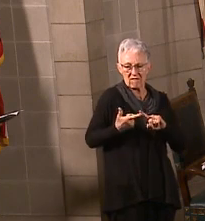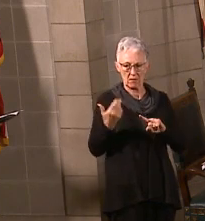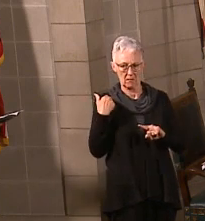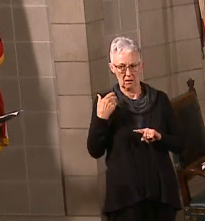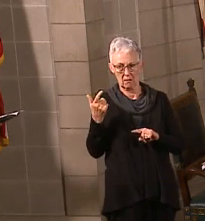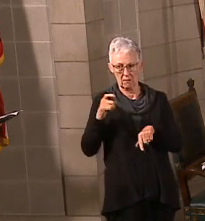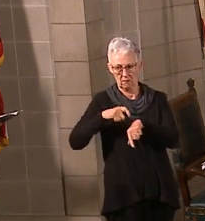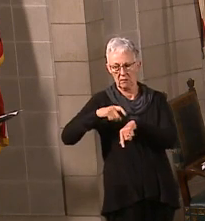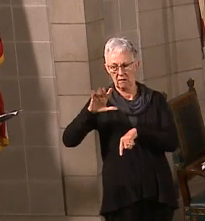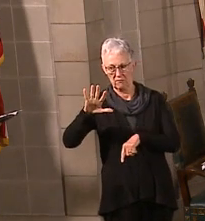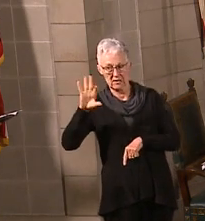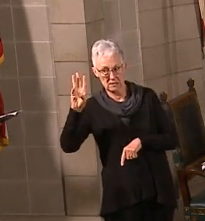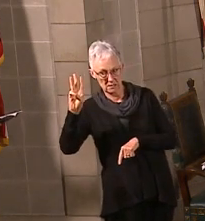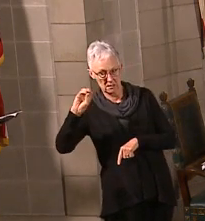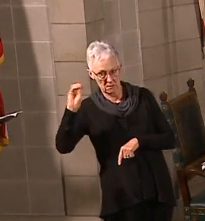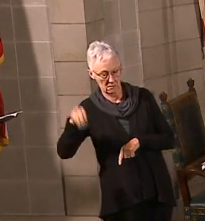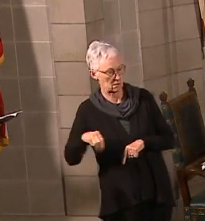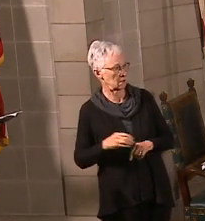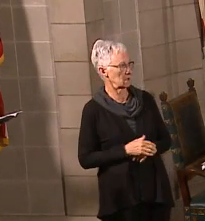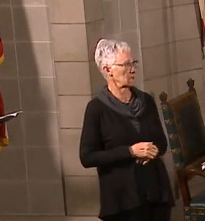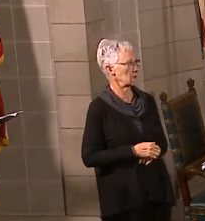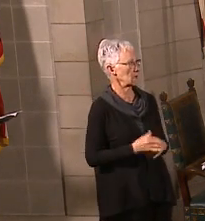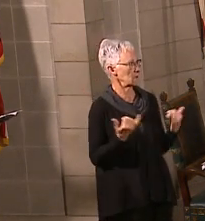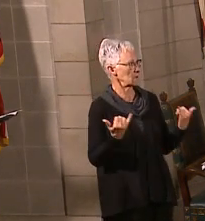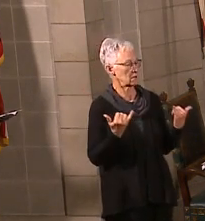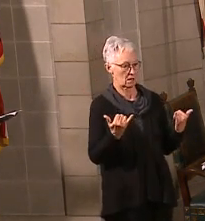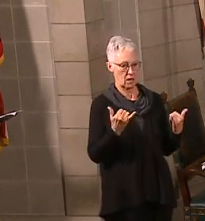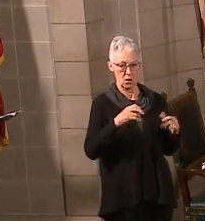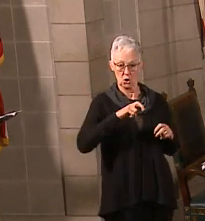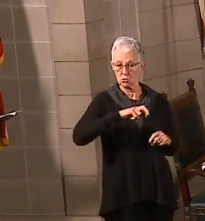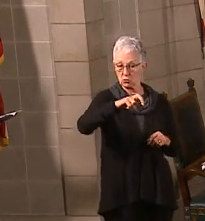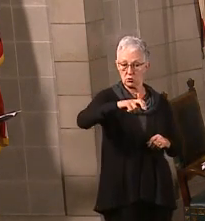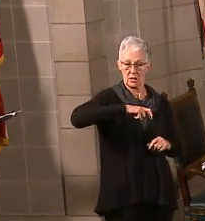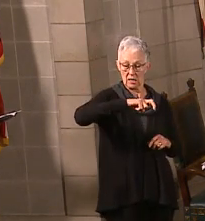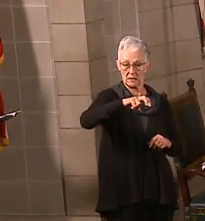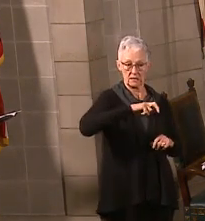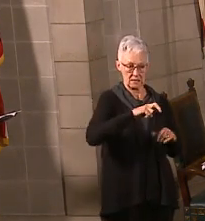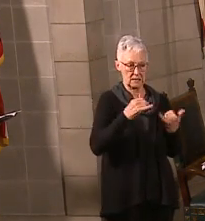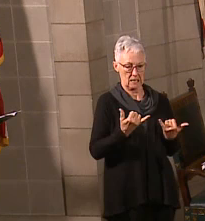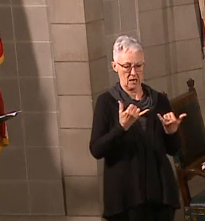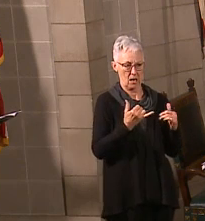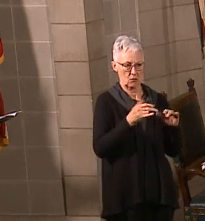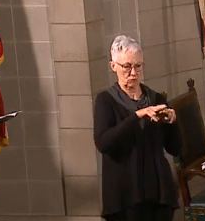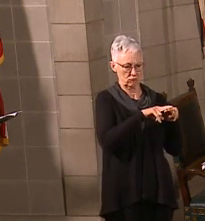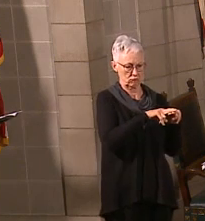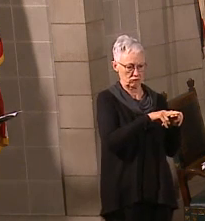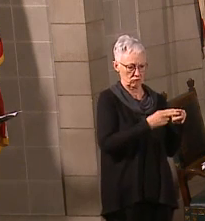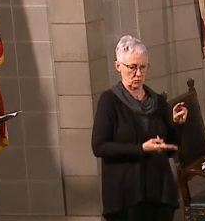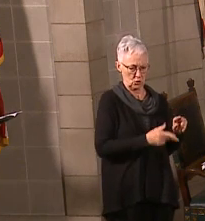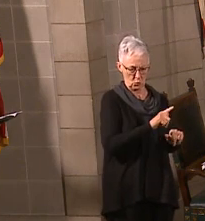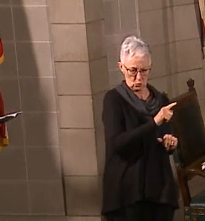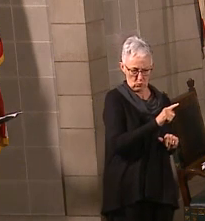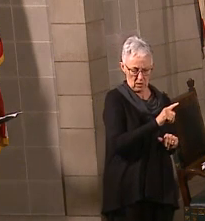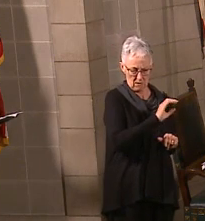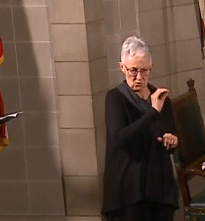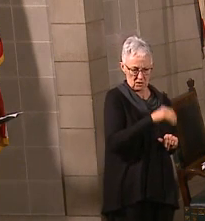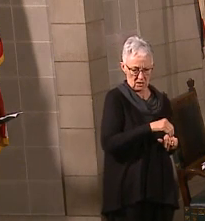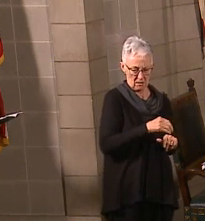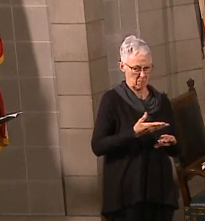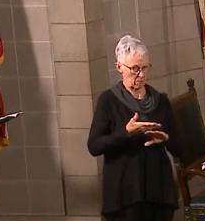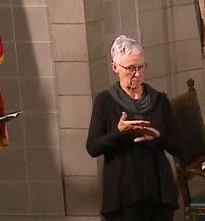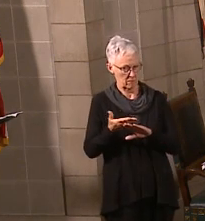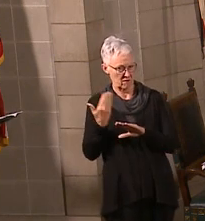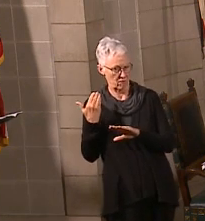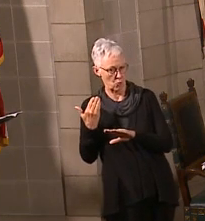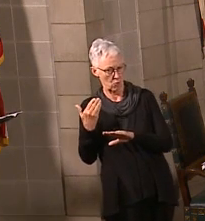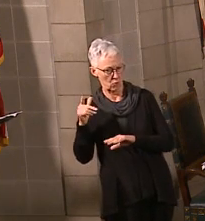you look over here where we got the transit down 21%, I think that was down a little bit more. It was down 24%